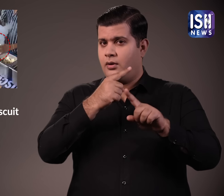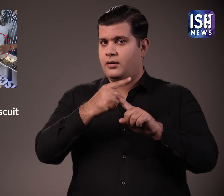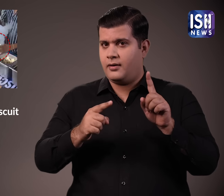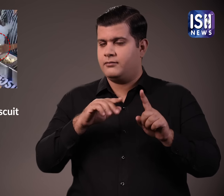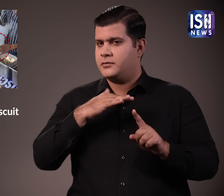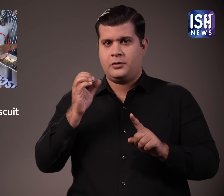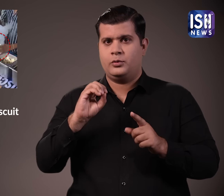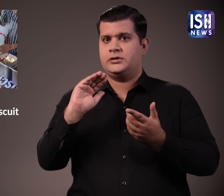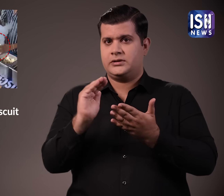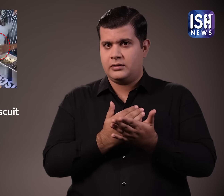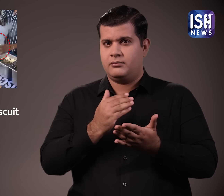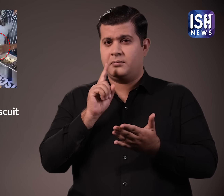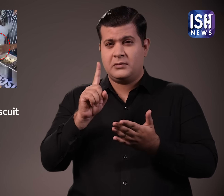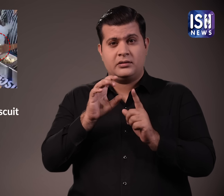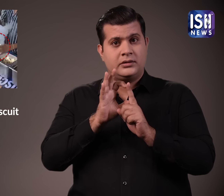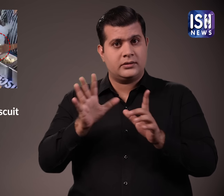was saved from a dangerous health scare.